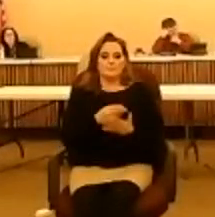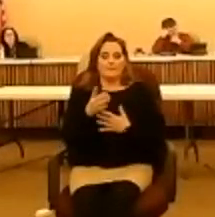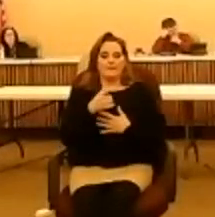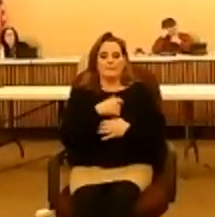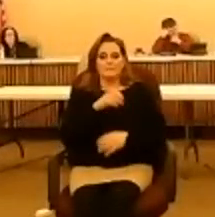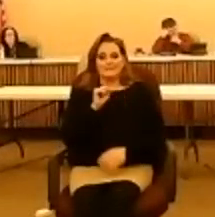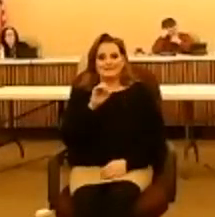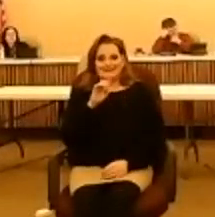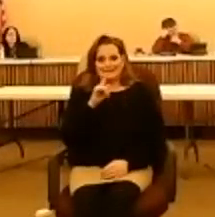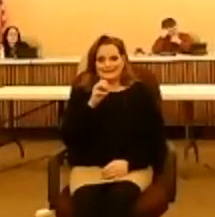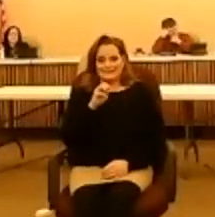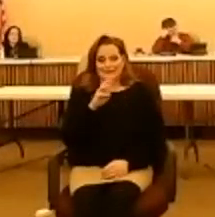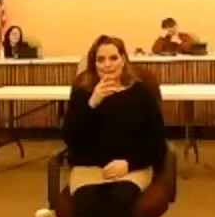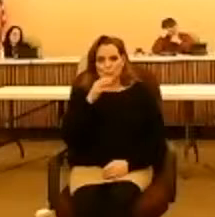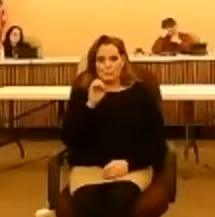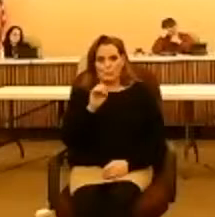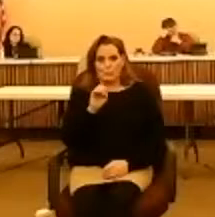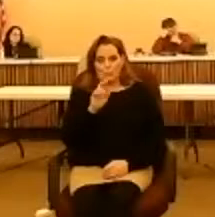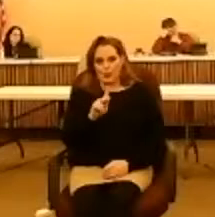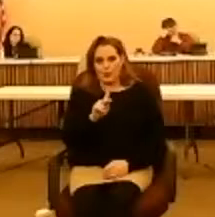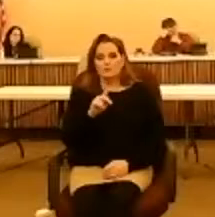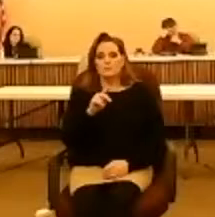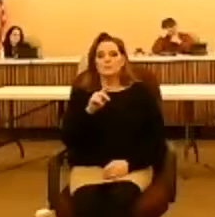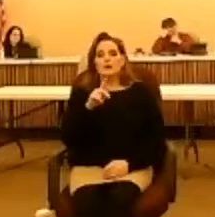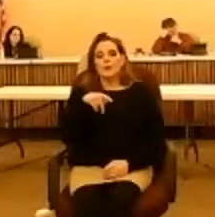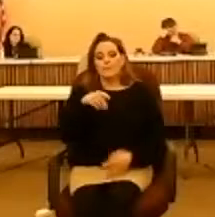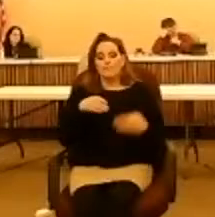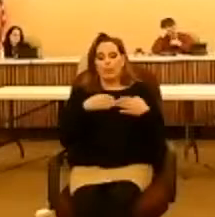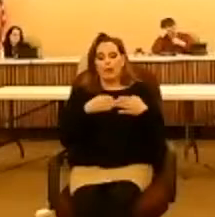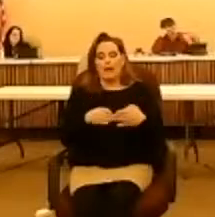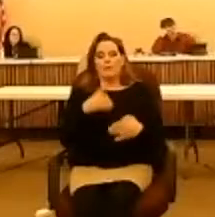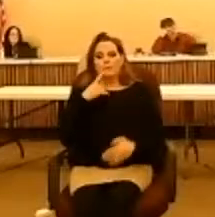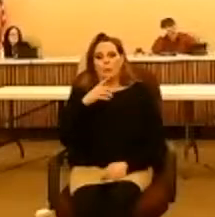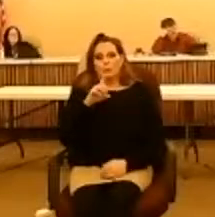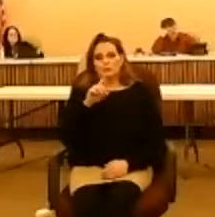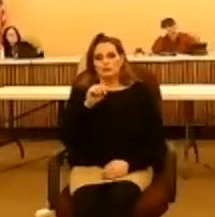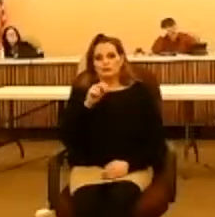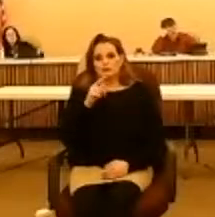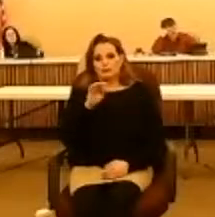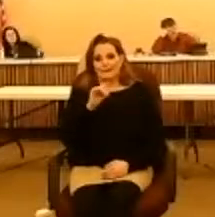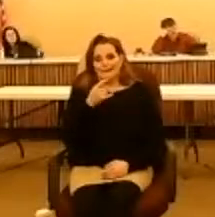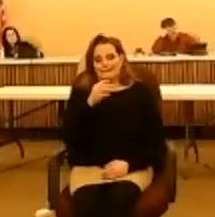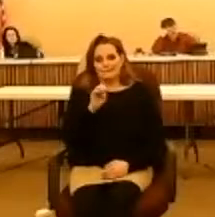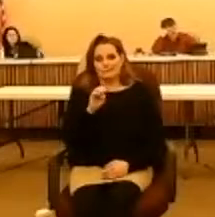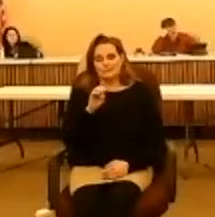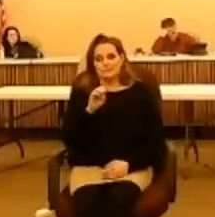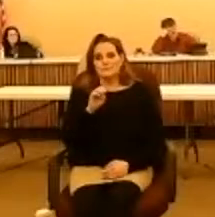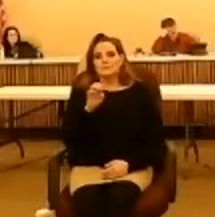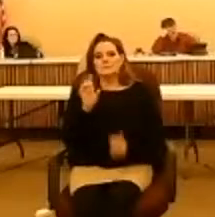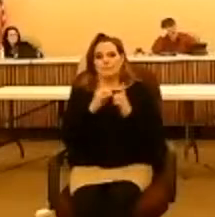sidewalk plow for the drainage department. Seconded. Any discussion?